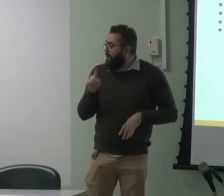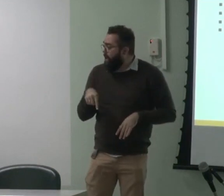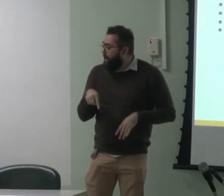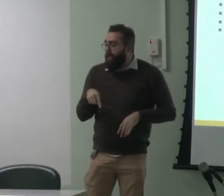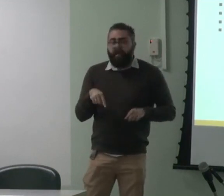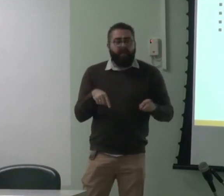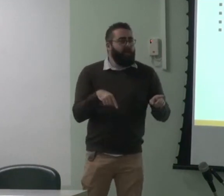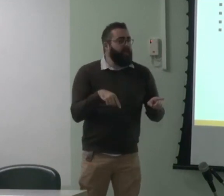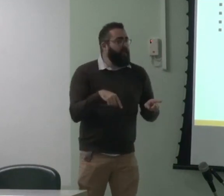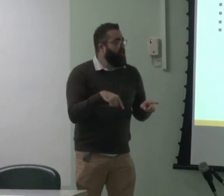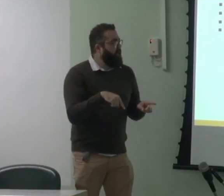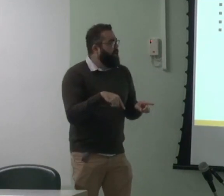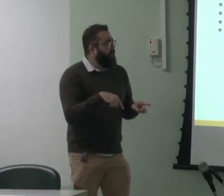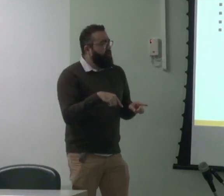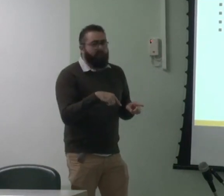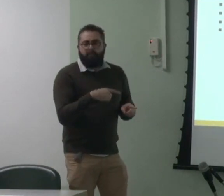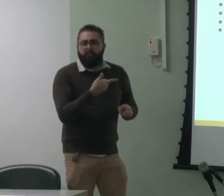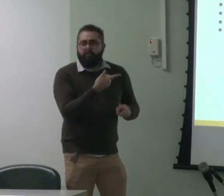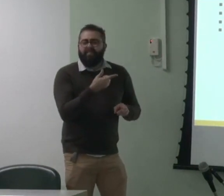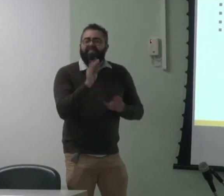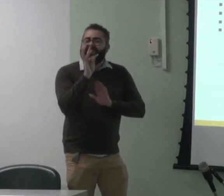position, we have to read